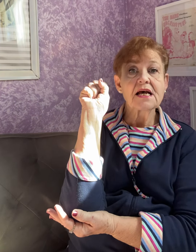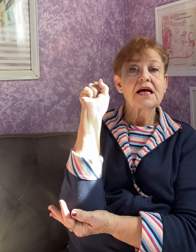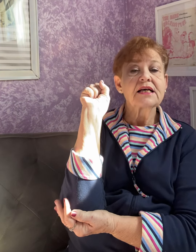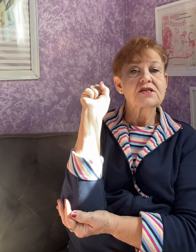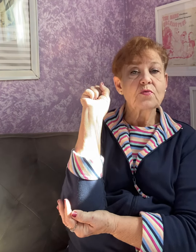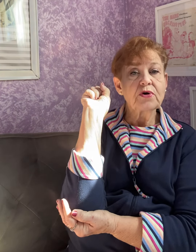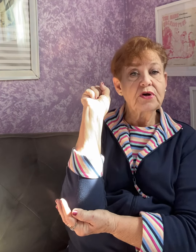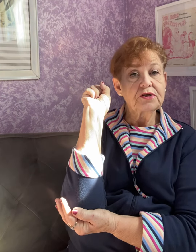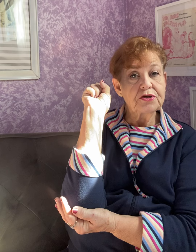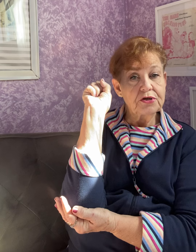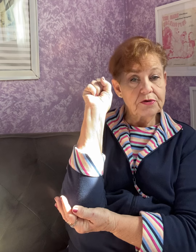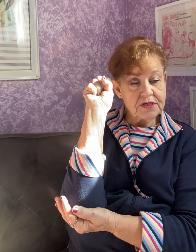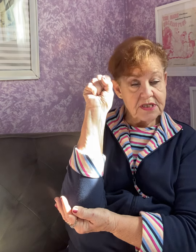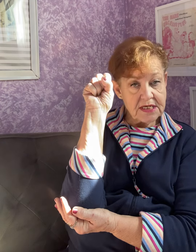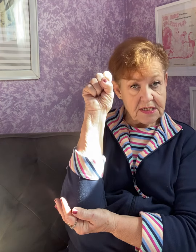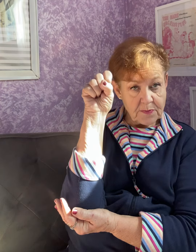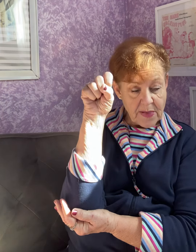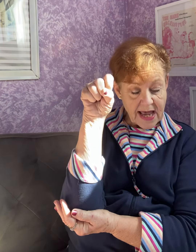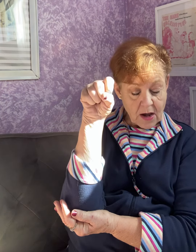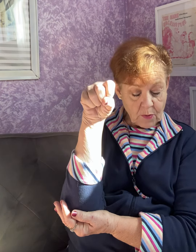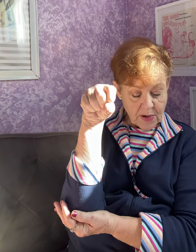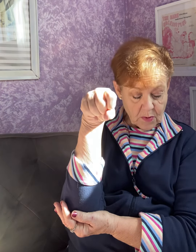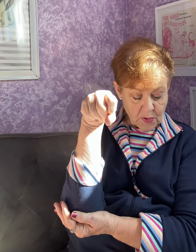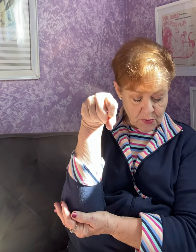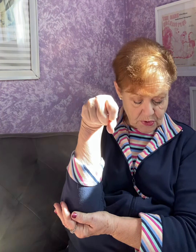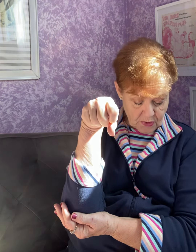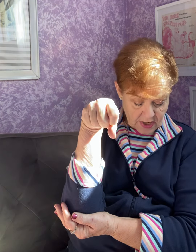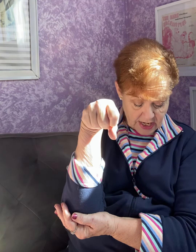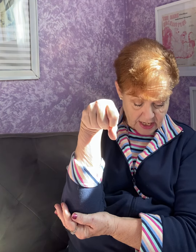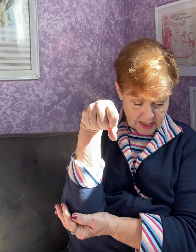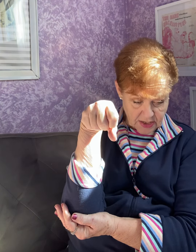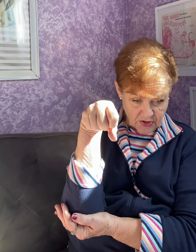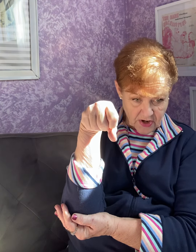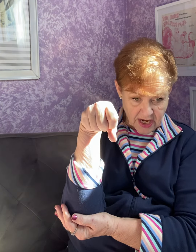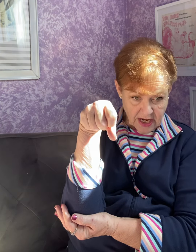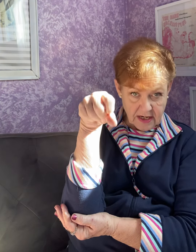and so we're going to use this bow. Bow both your head and your hand.